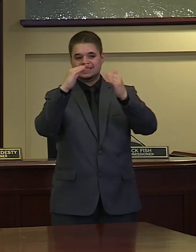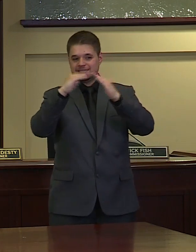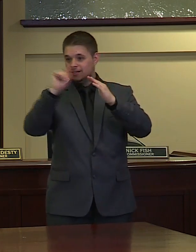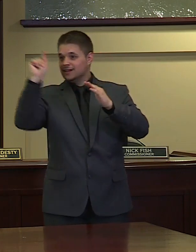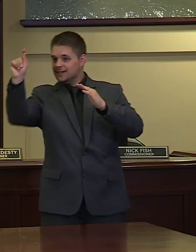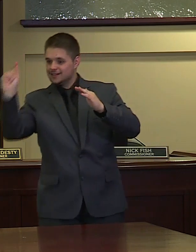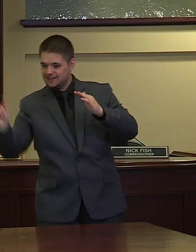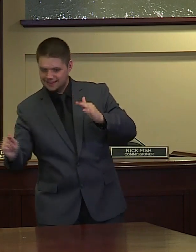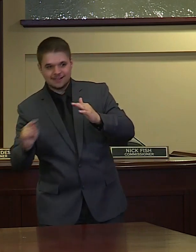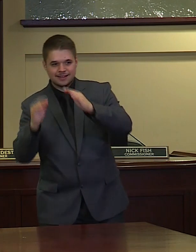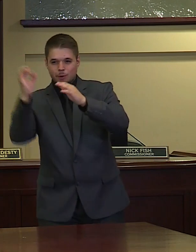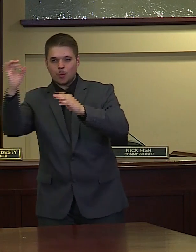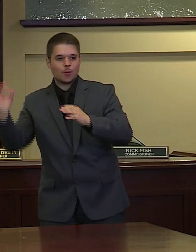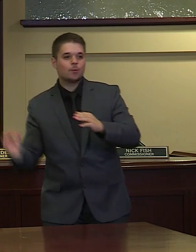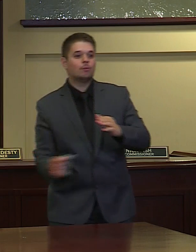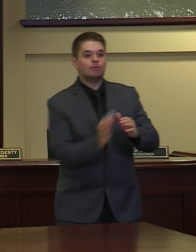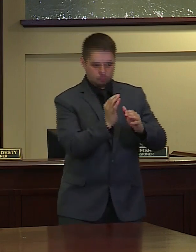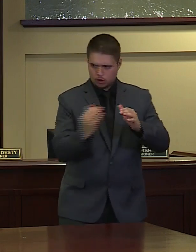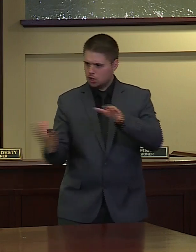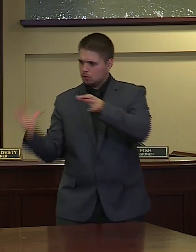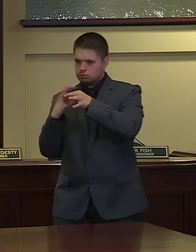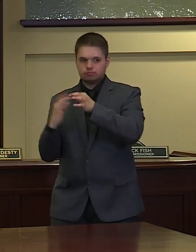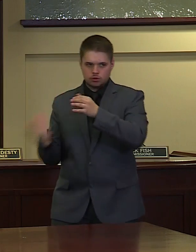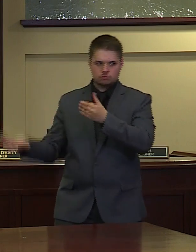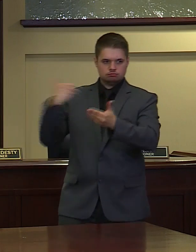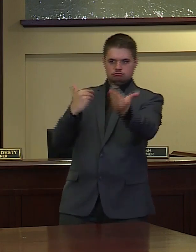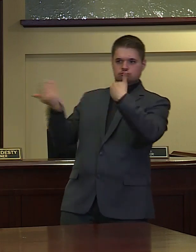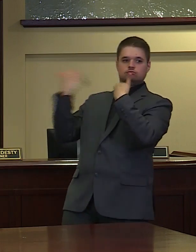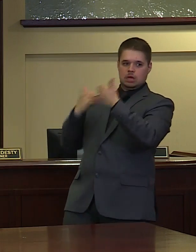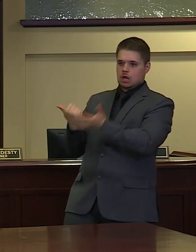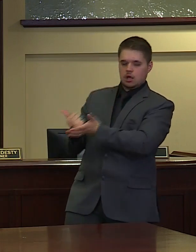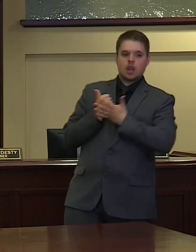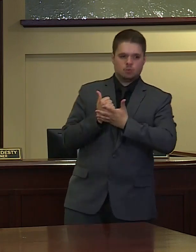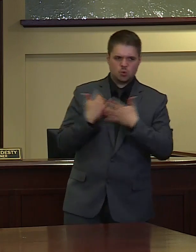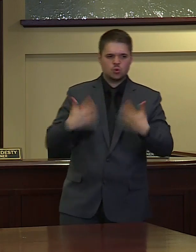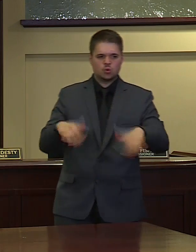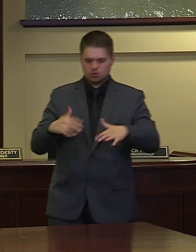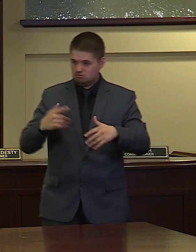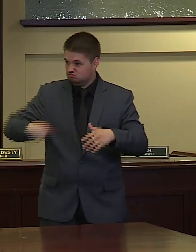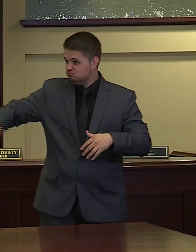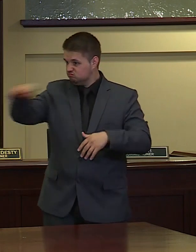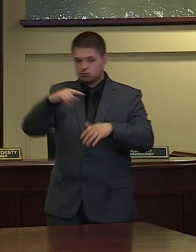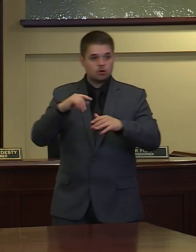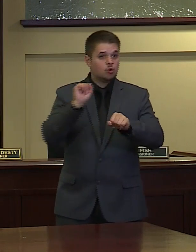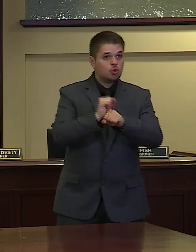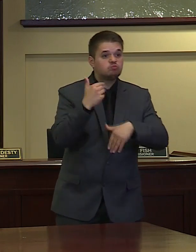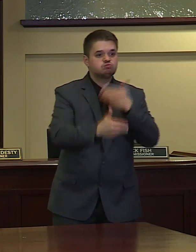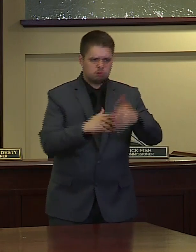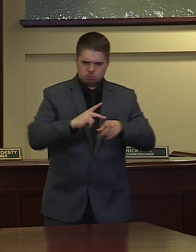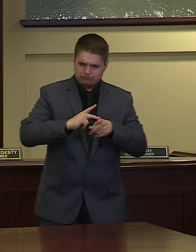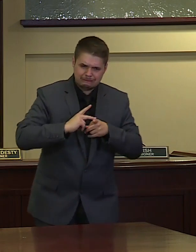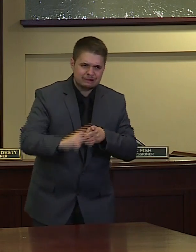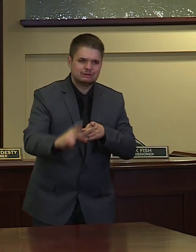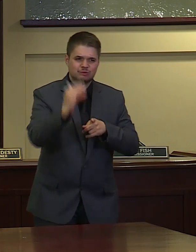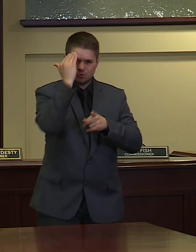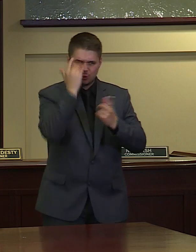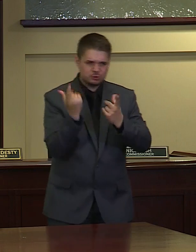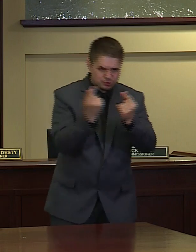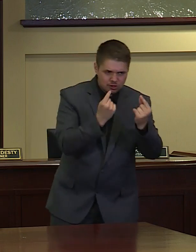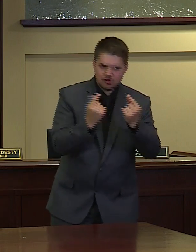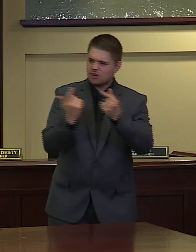strong community due to the cooperation and professionalism that you saw between these agencies the last couple of